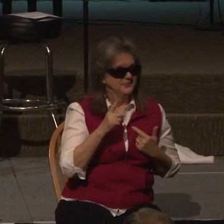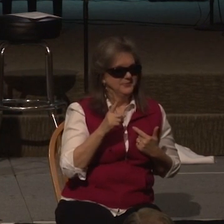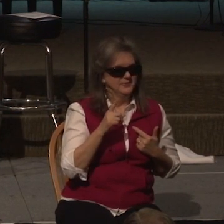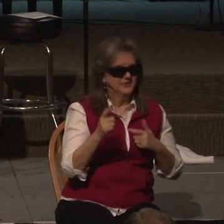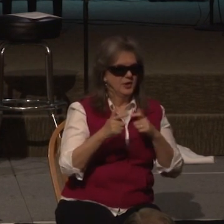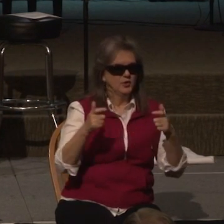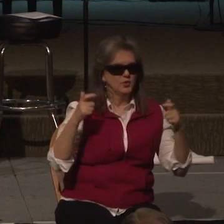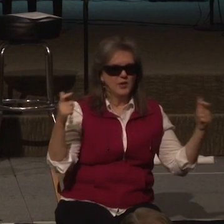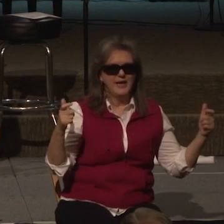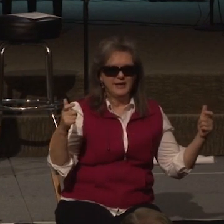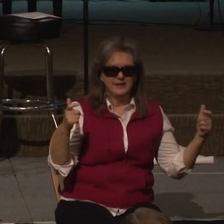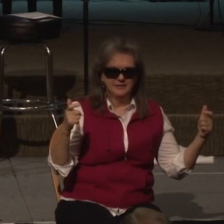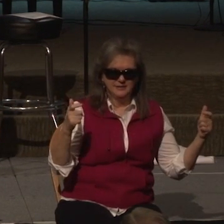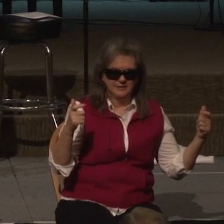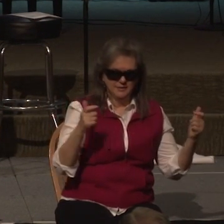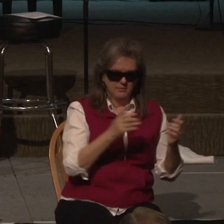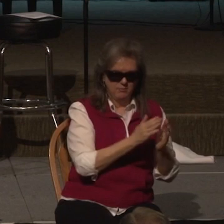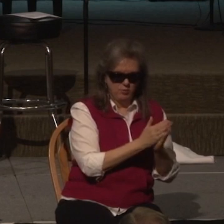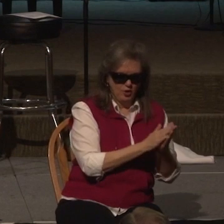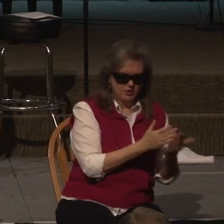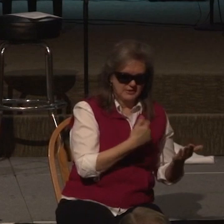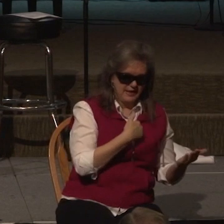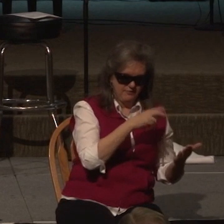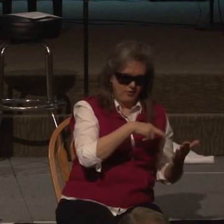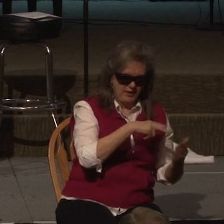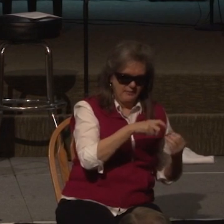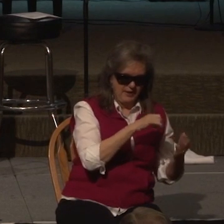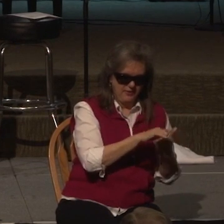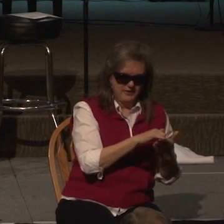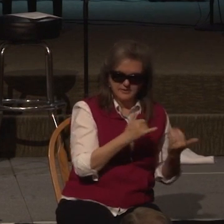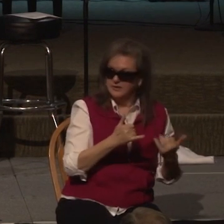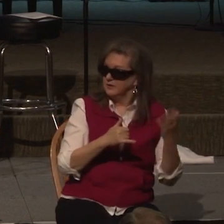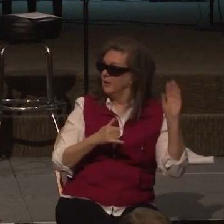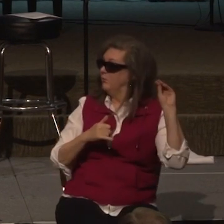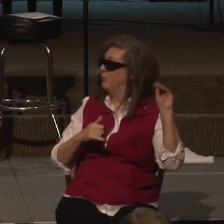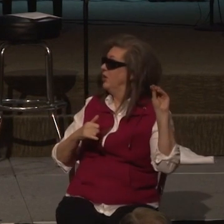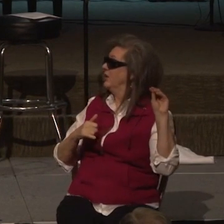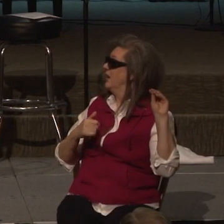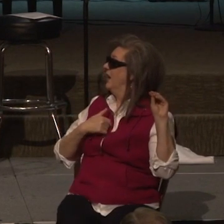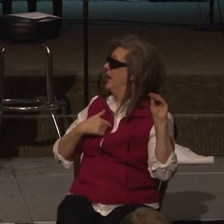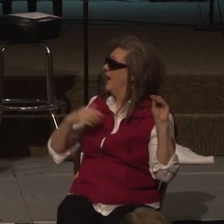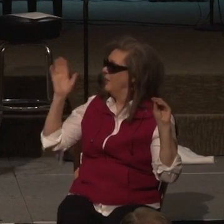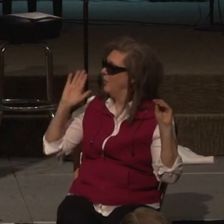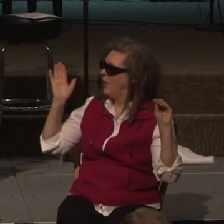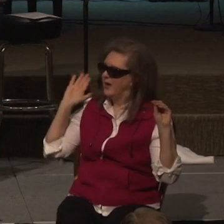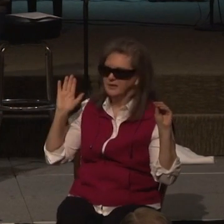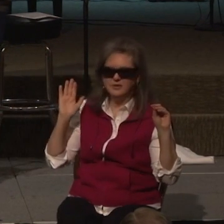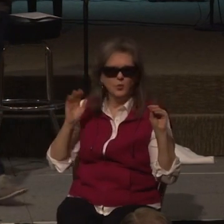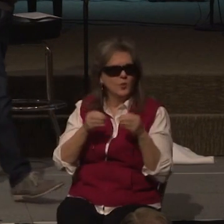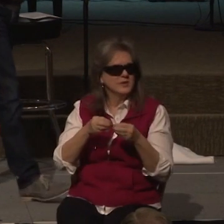One of the great resources I've read on this is this book, I Once Was Lost.